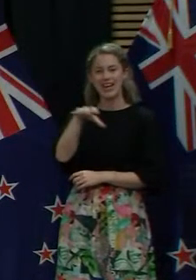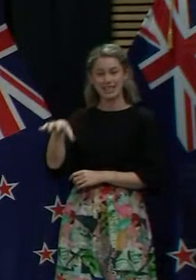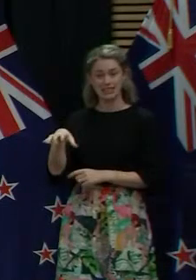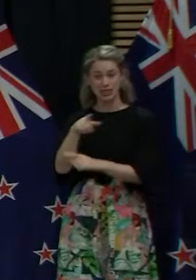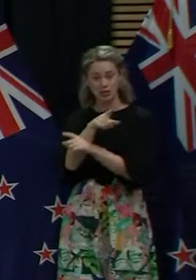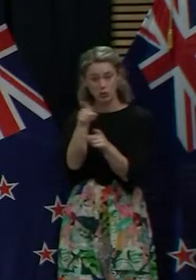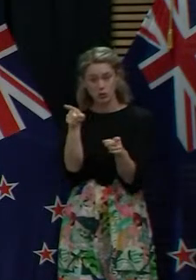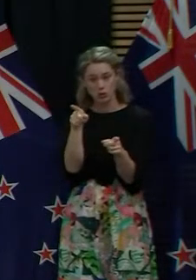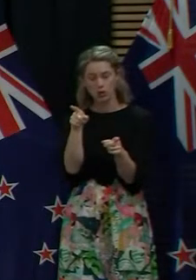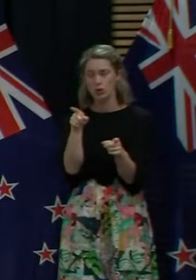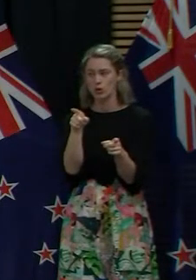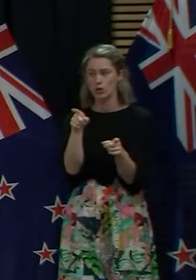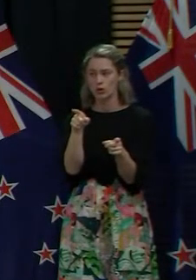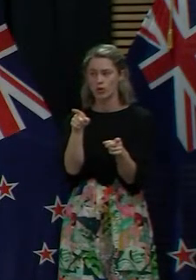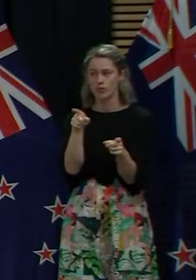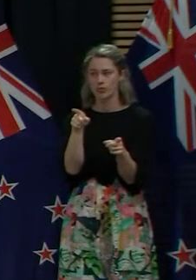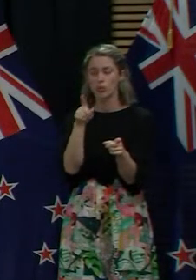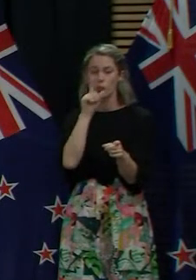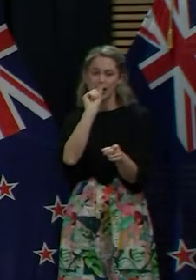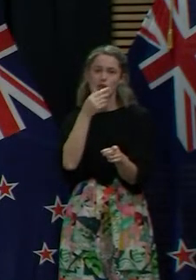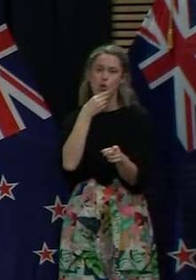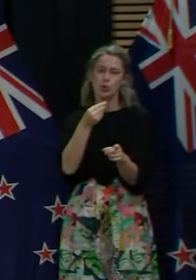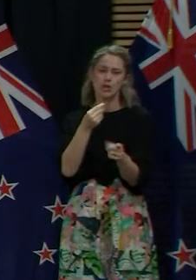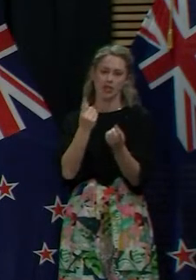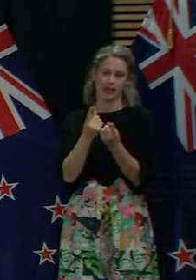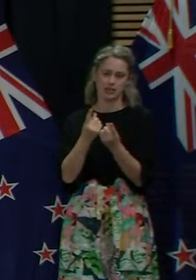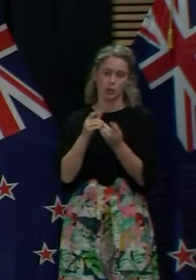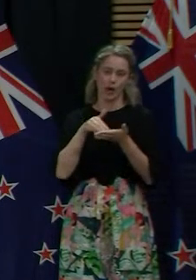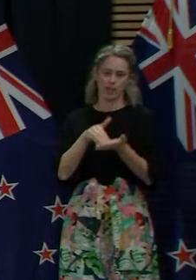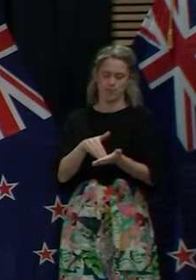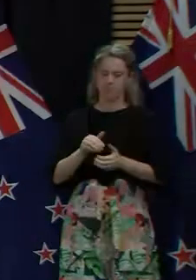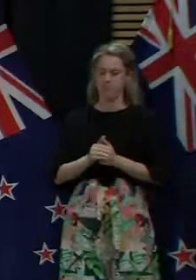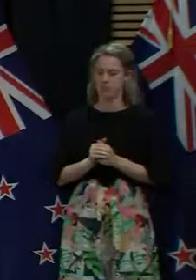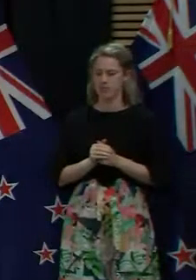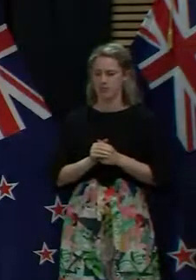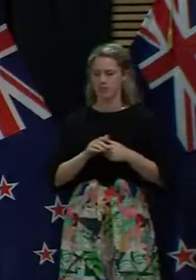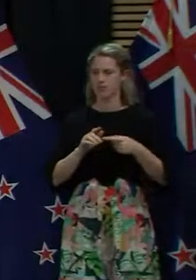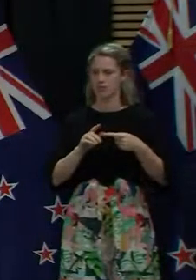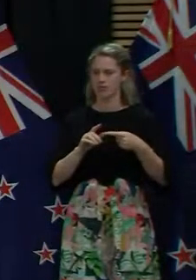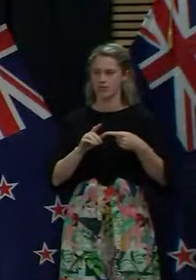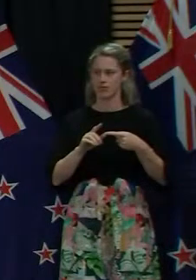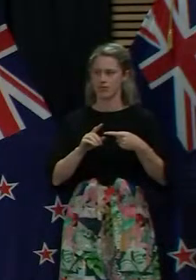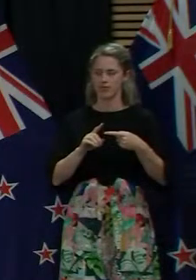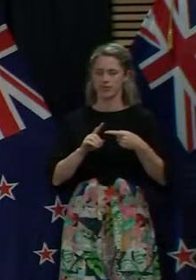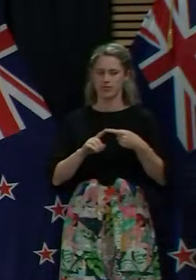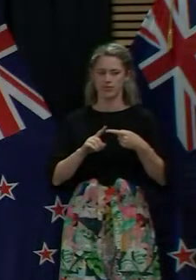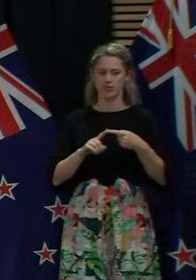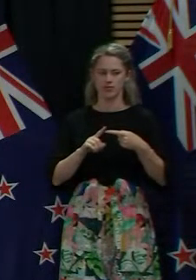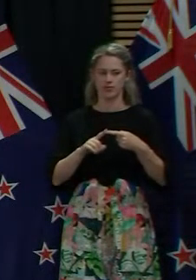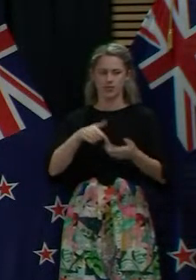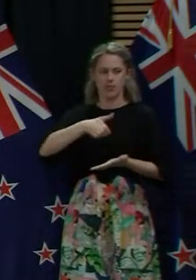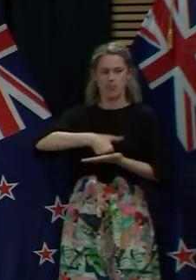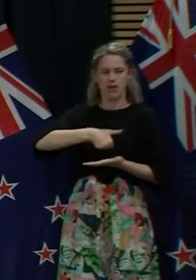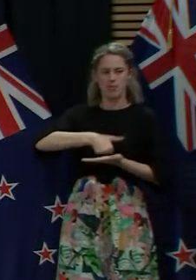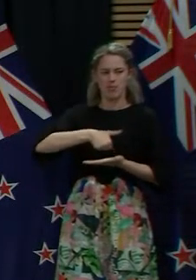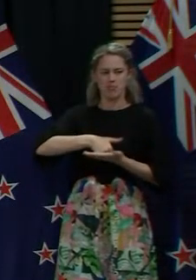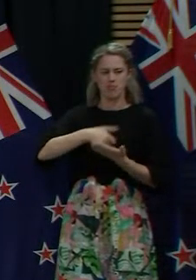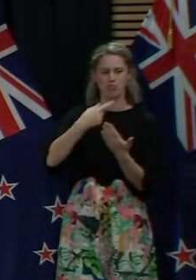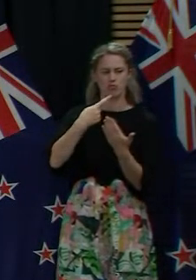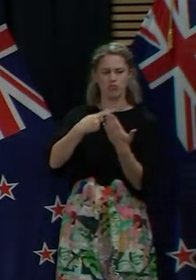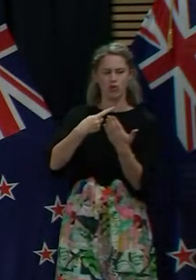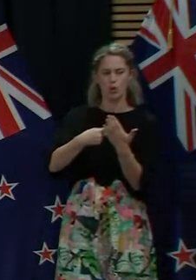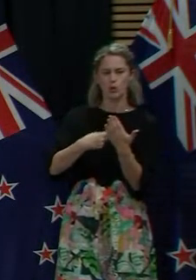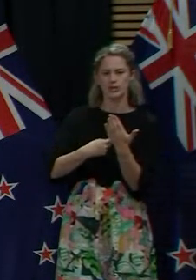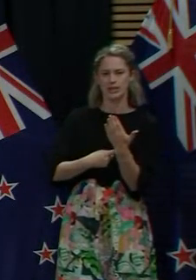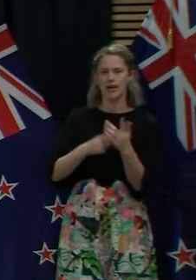can deploy measures. One is those baseline restrictions, and they could be the sorts of restrictions we currently have in Alert